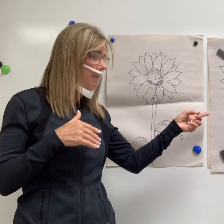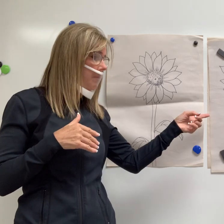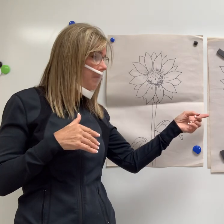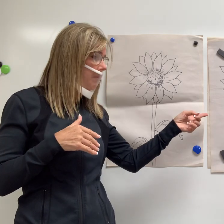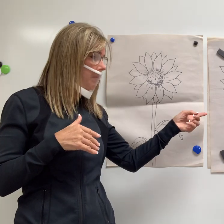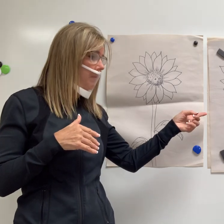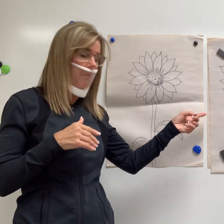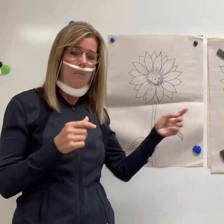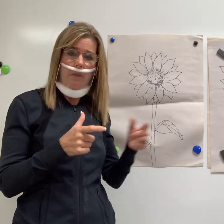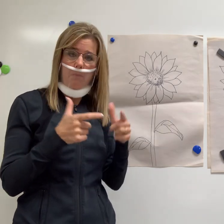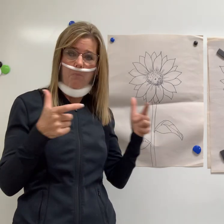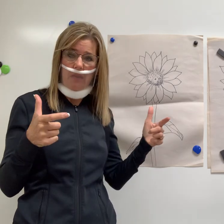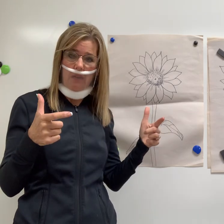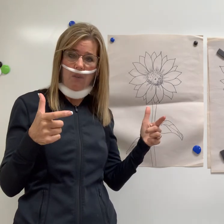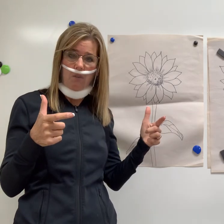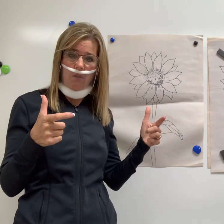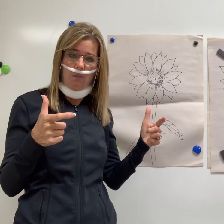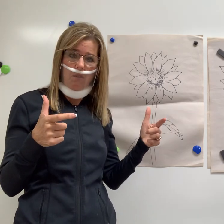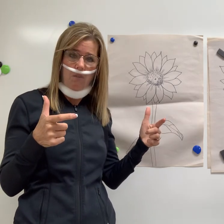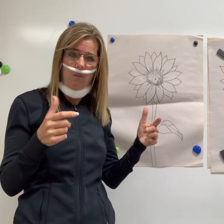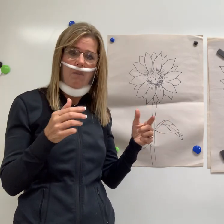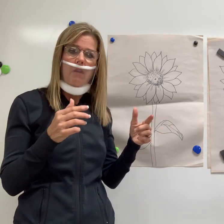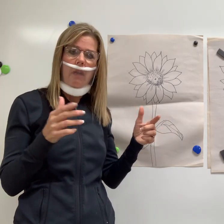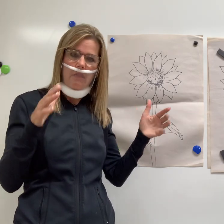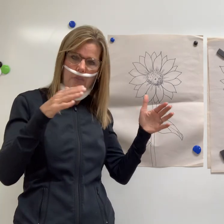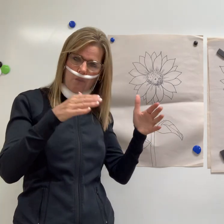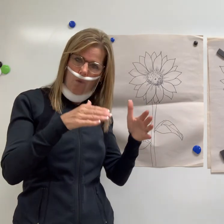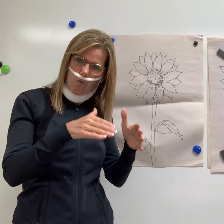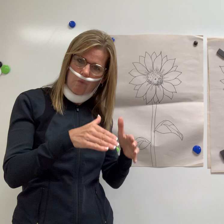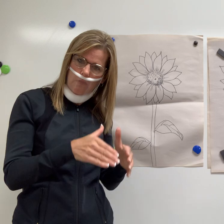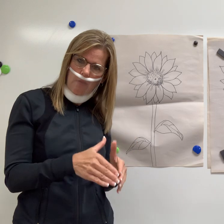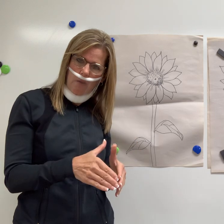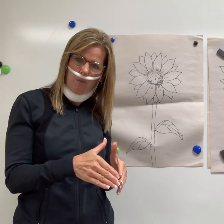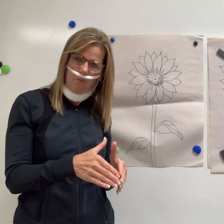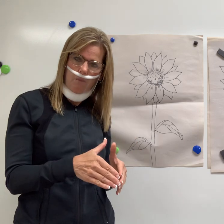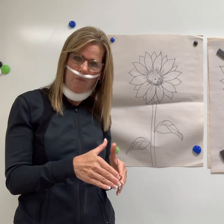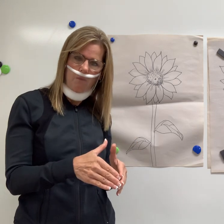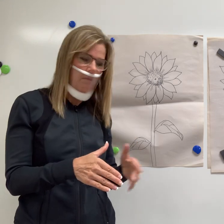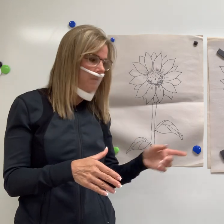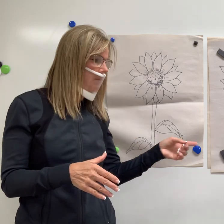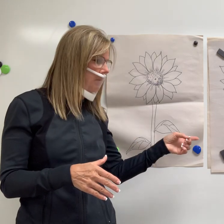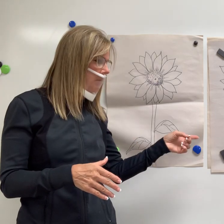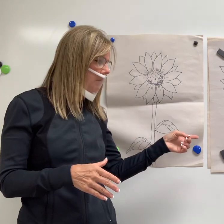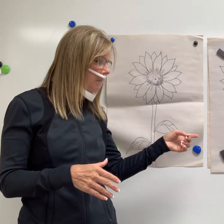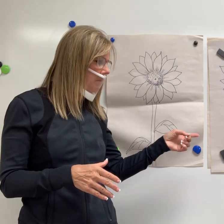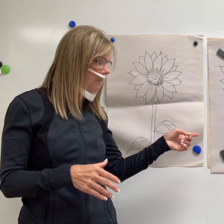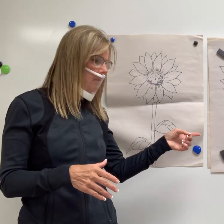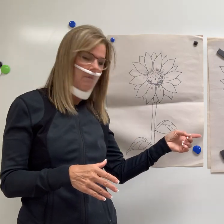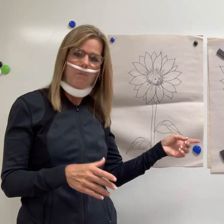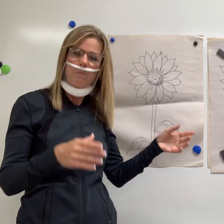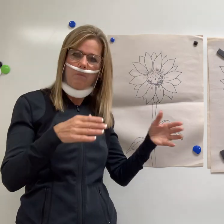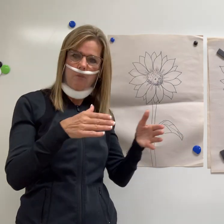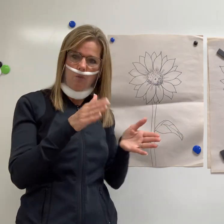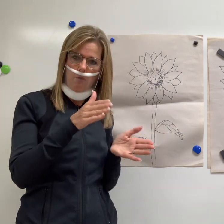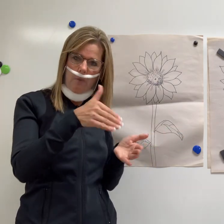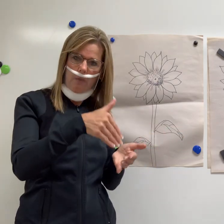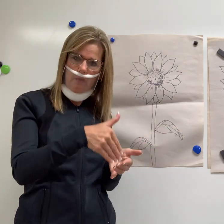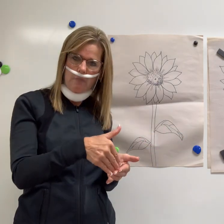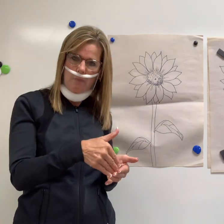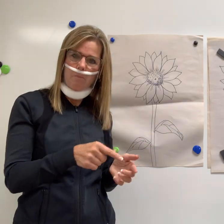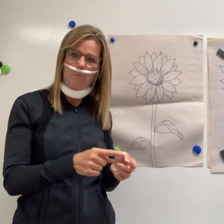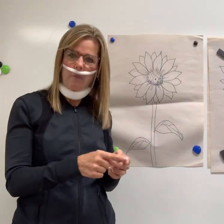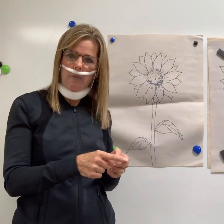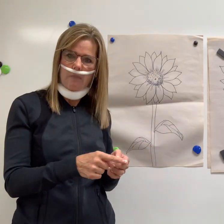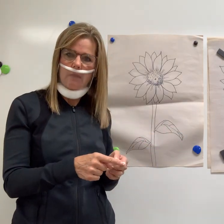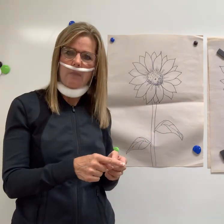that thicker part of the leaf. And then I'm gonna swing it down and make it touch. Now look, mine doesn't touch, so I need to make this a little longer. No big